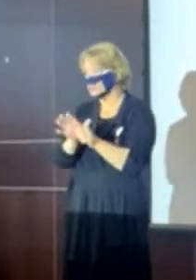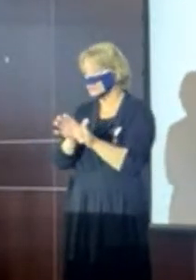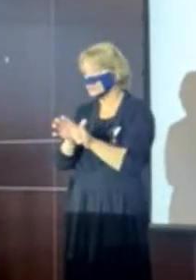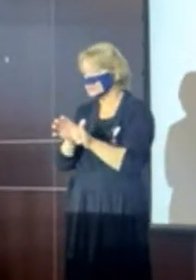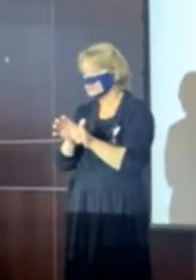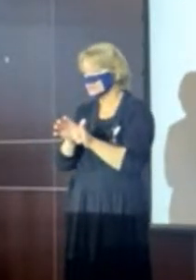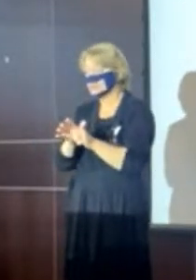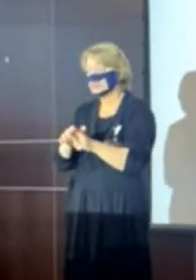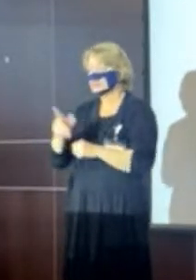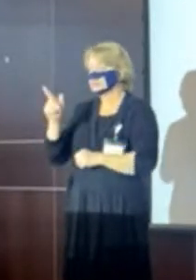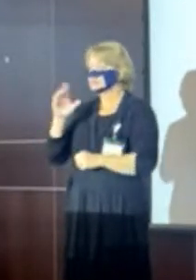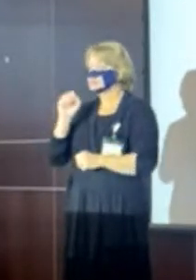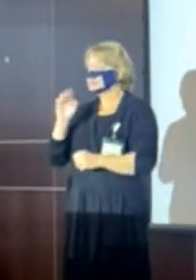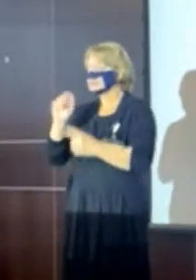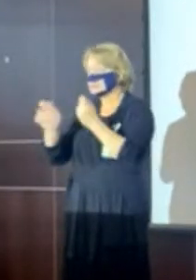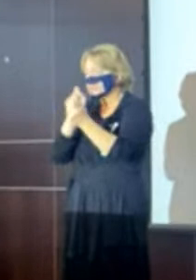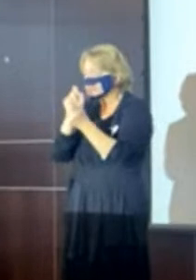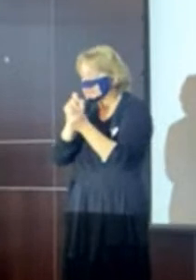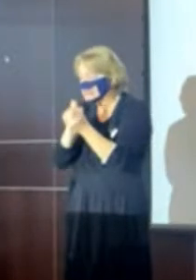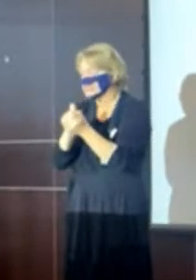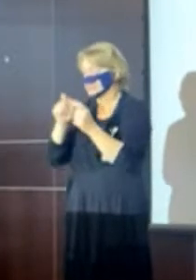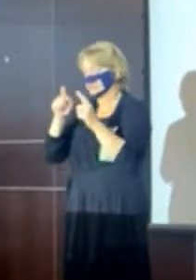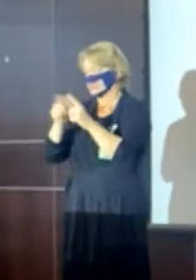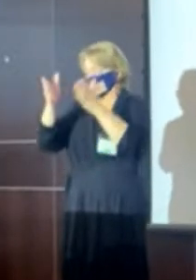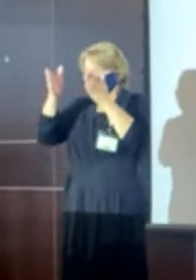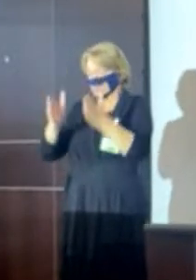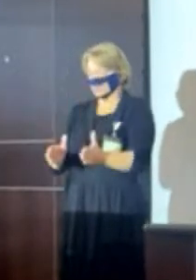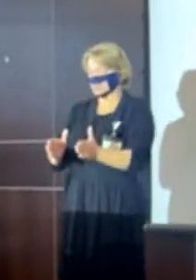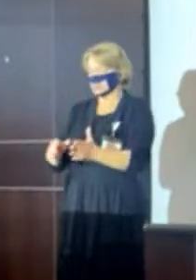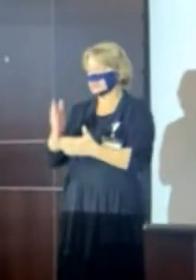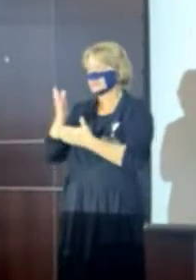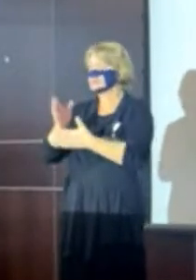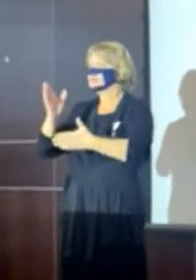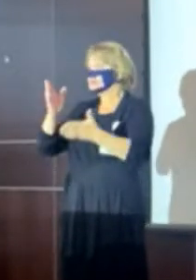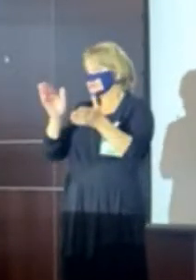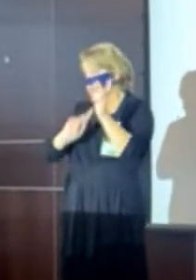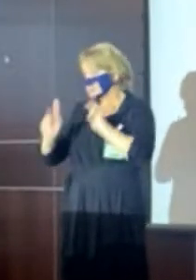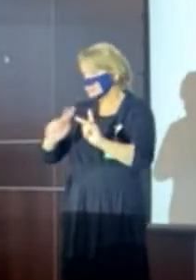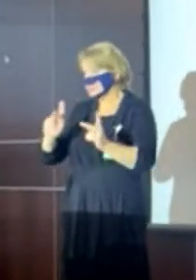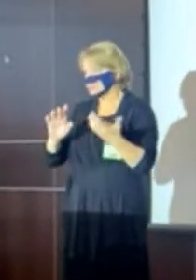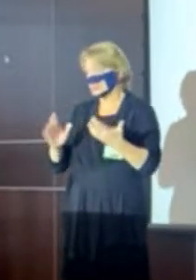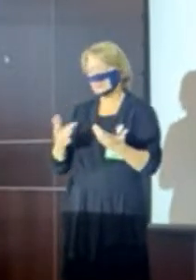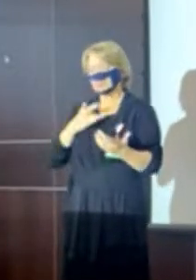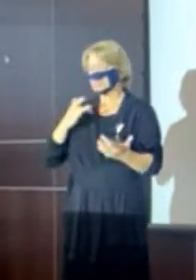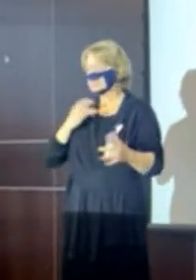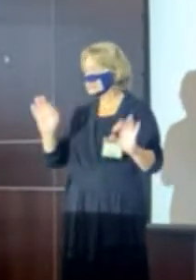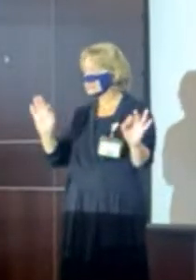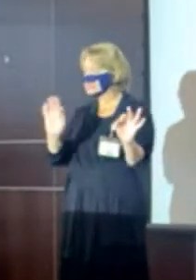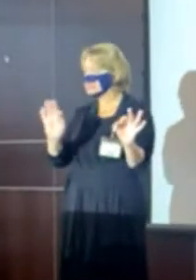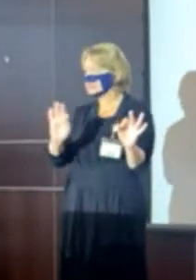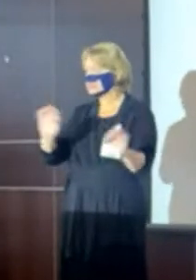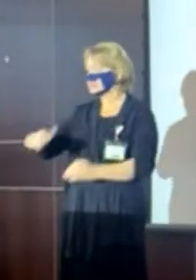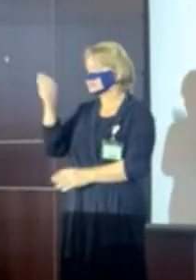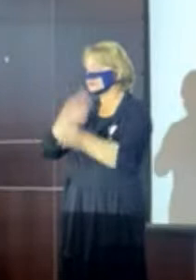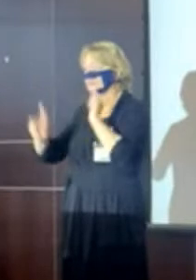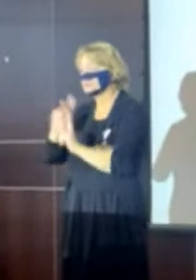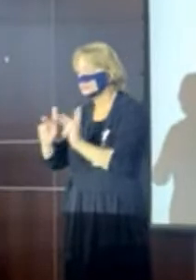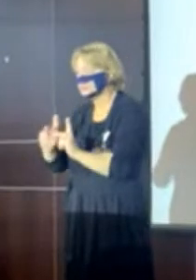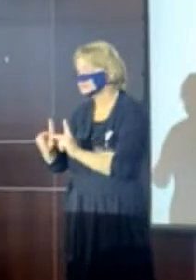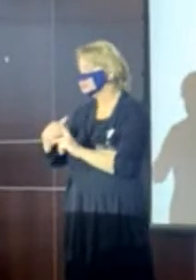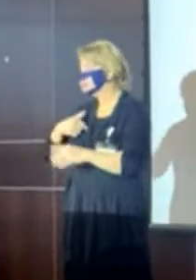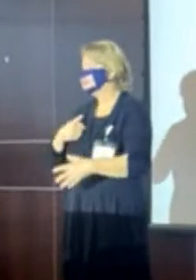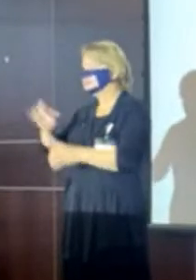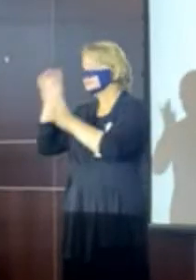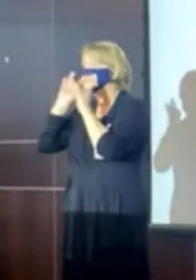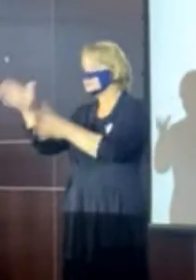specific to the individual. Some people can have extremely mild illness, and some people can be extremely sick. Some people can have GI